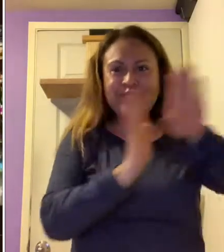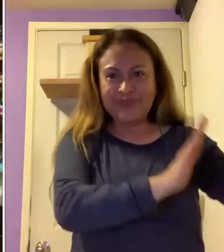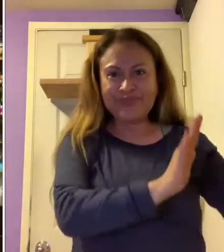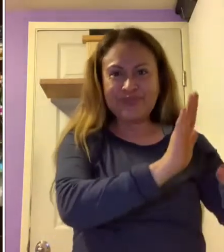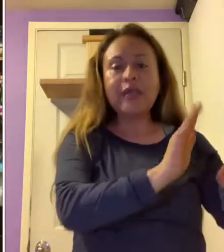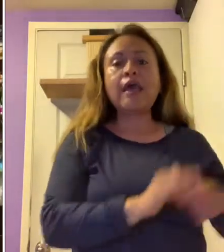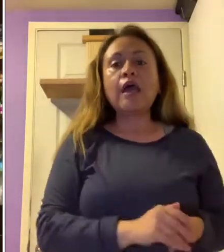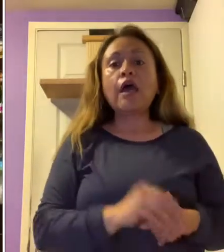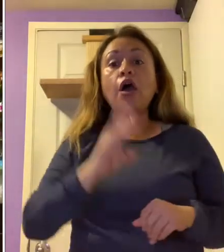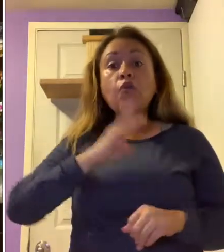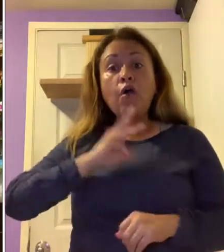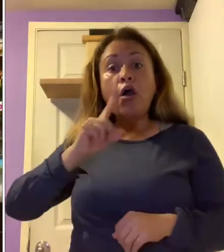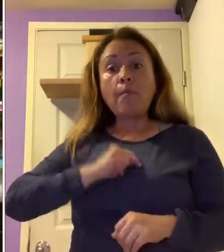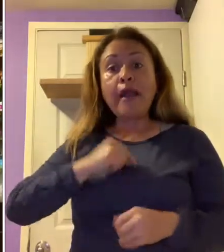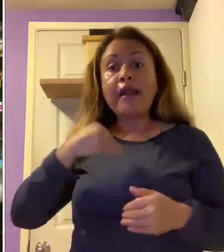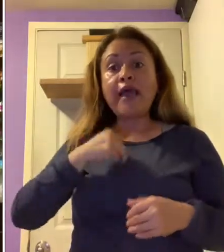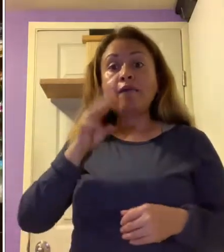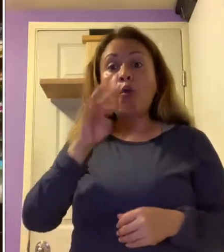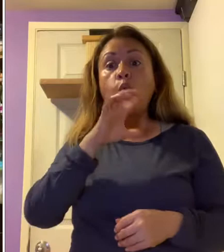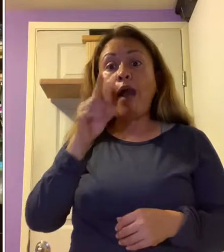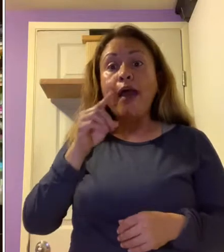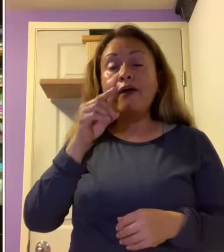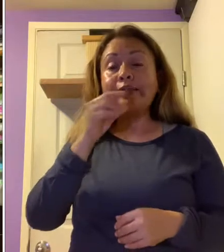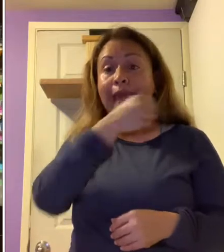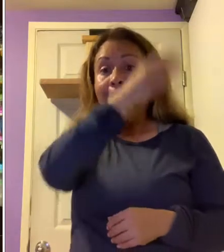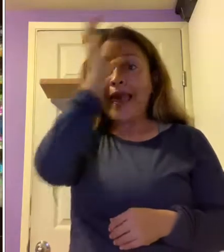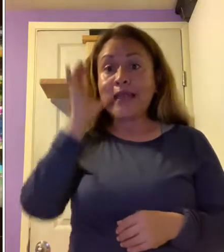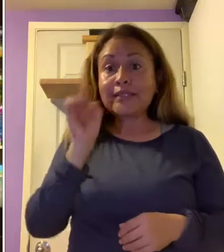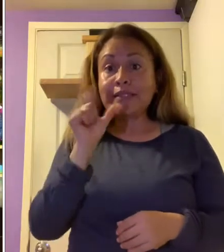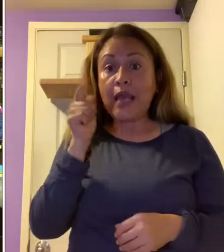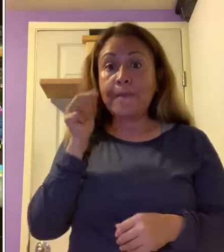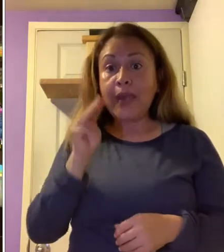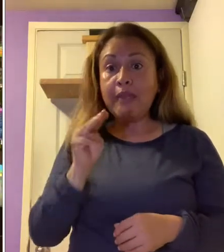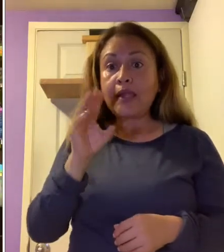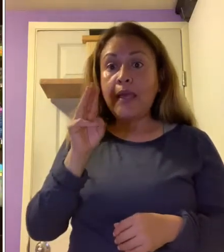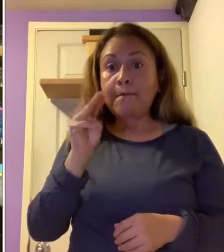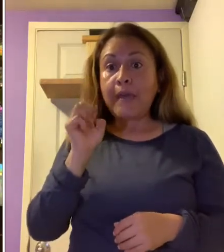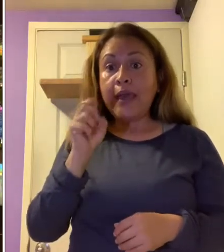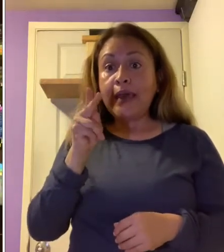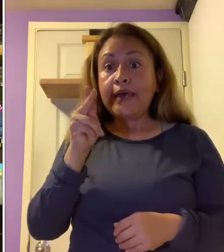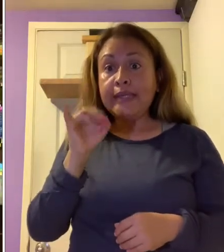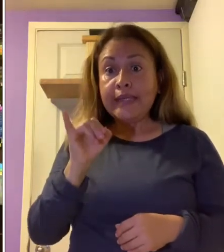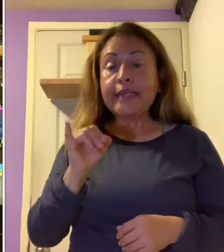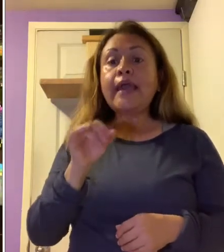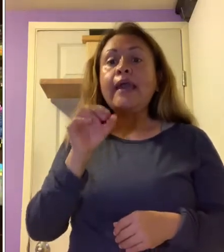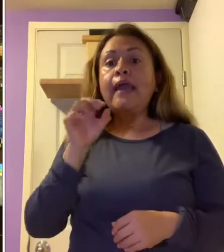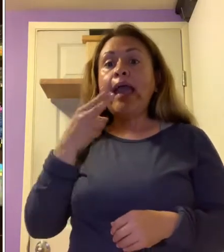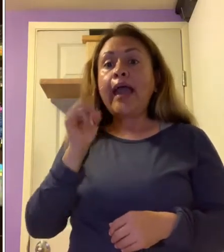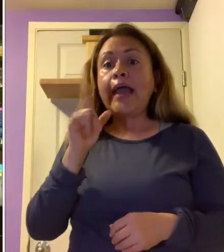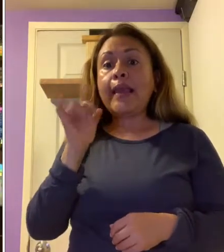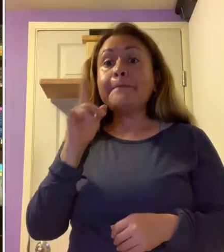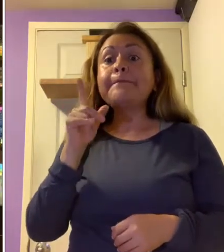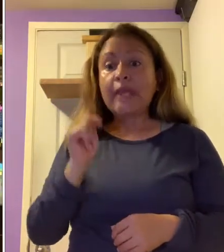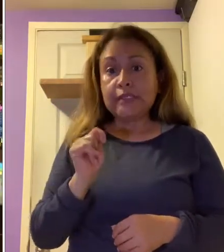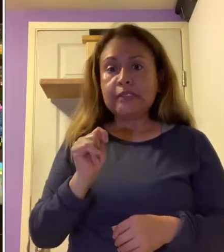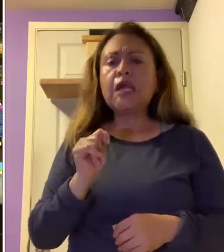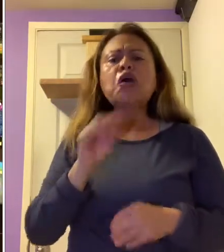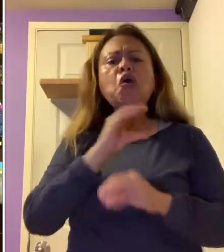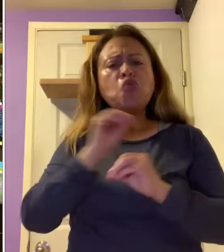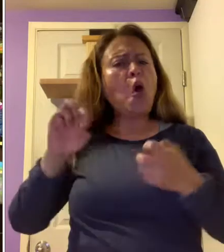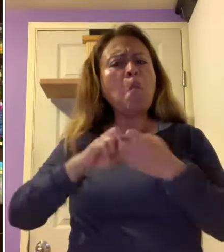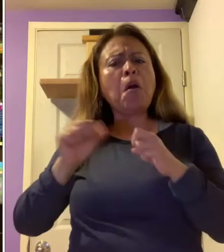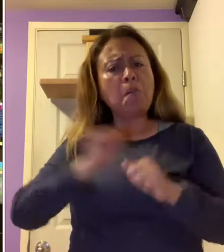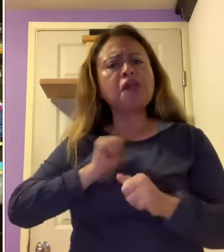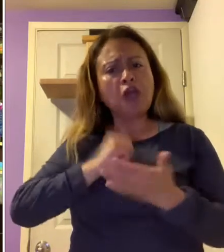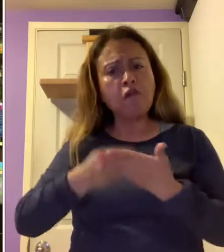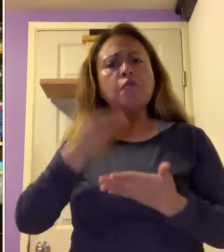have here at Walmart. They actually have wild Alaskan salmon here. They have wild caught mahi and Alaskan halibut. So really good